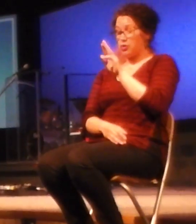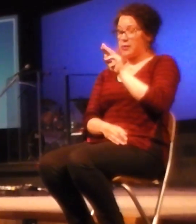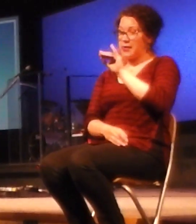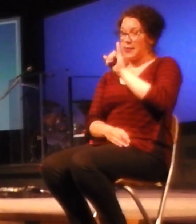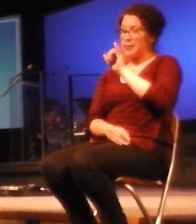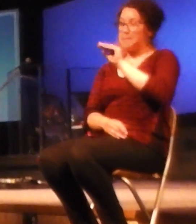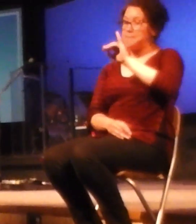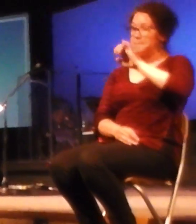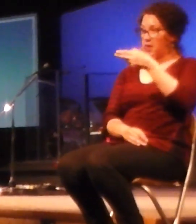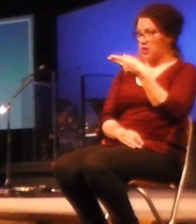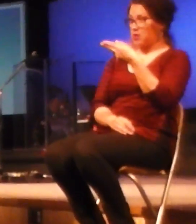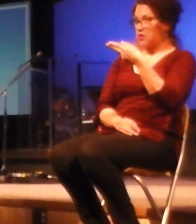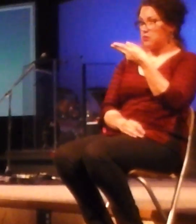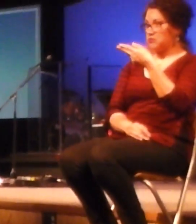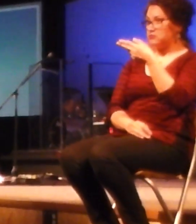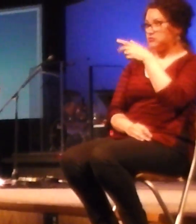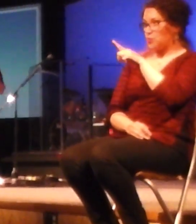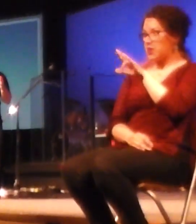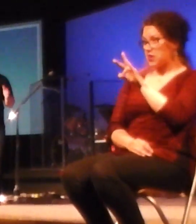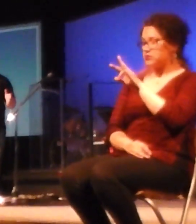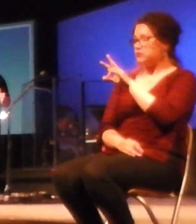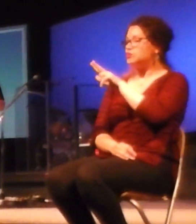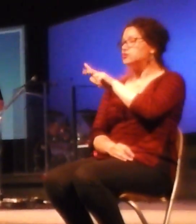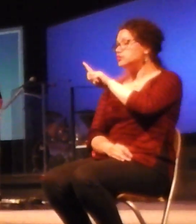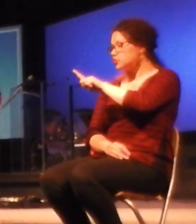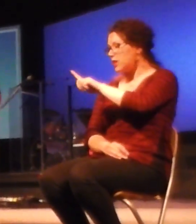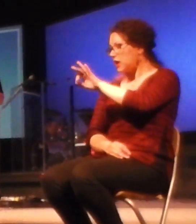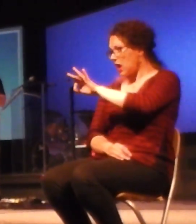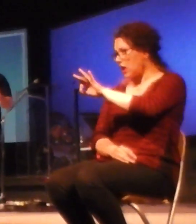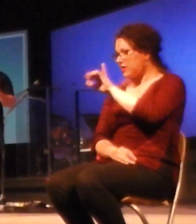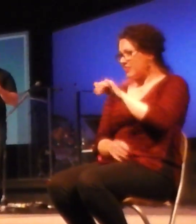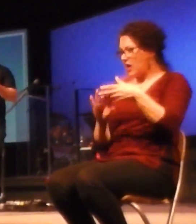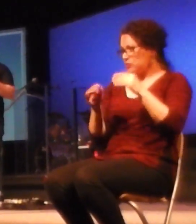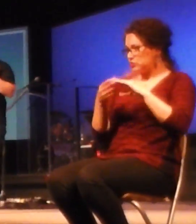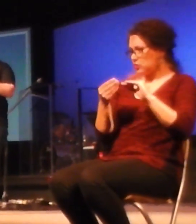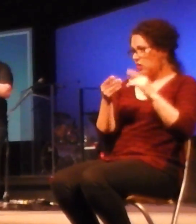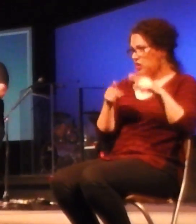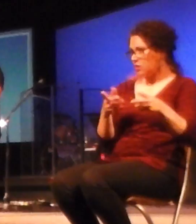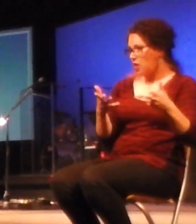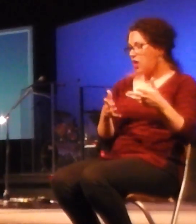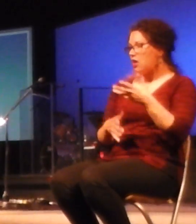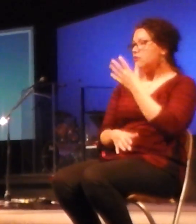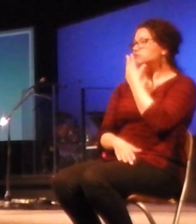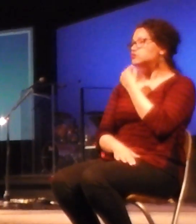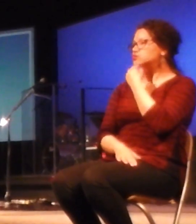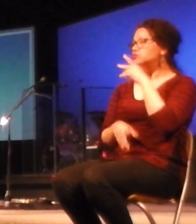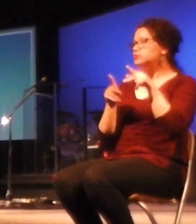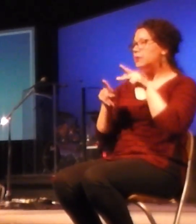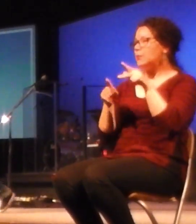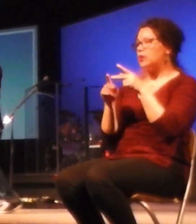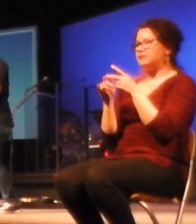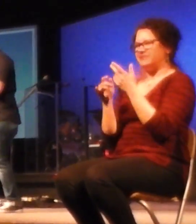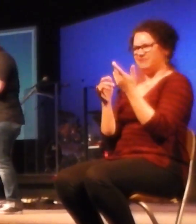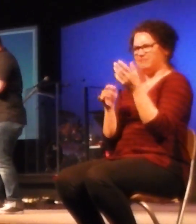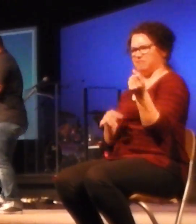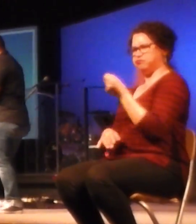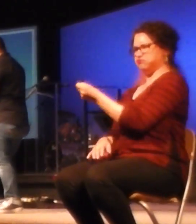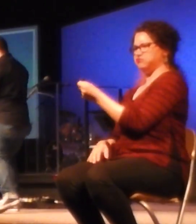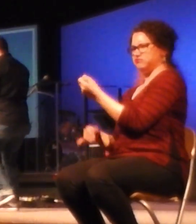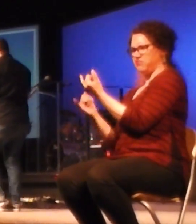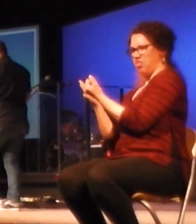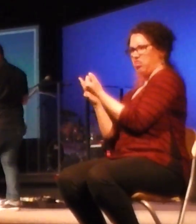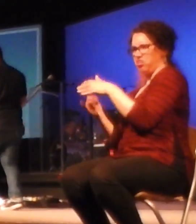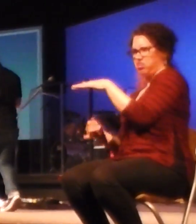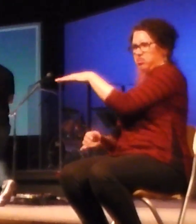29 is that the Israelites are in exile. Now, they are in a locational exile. So in